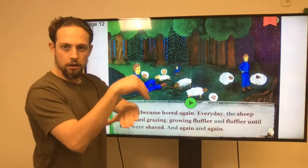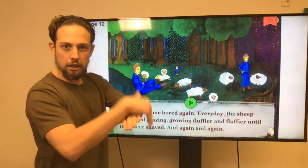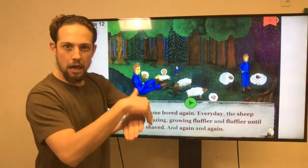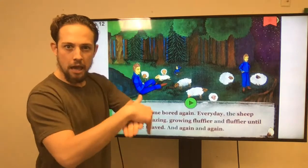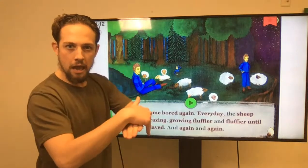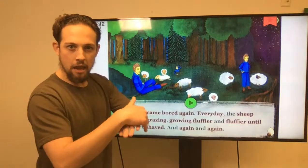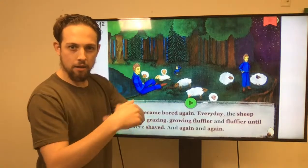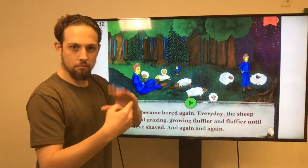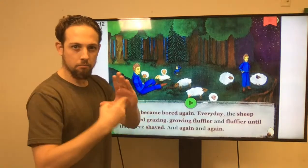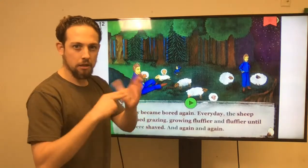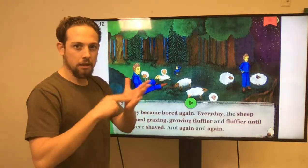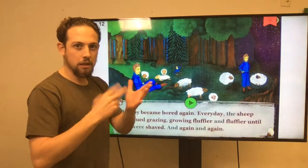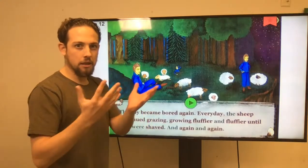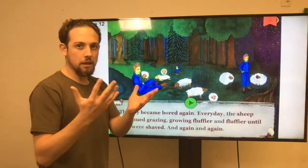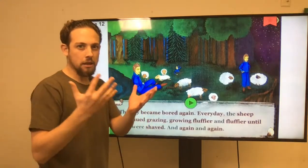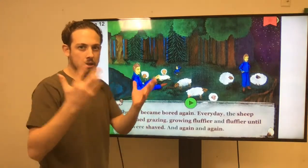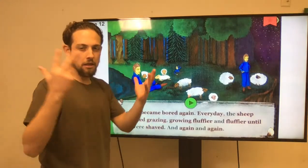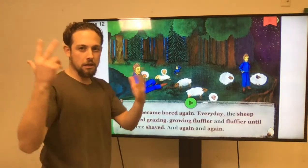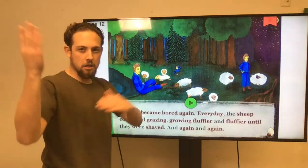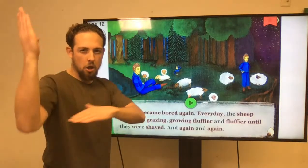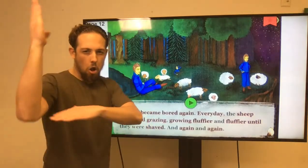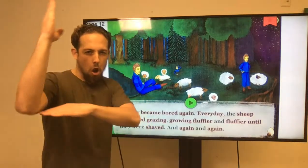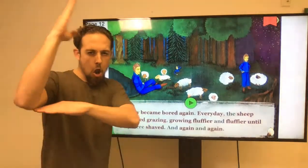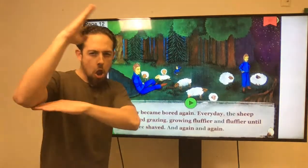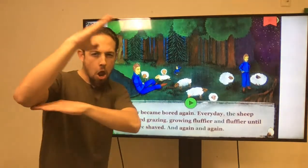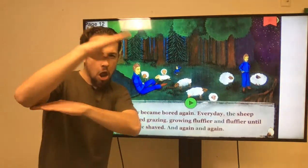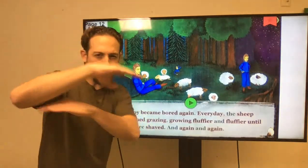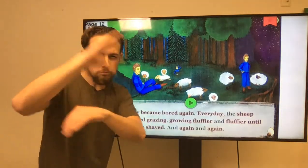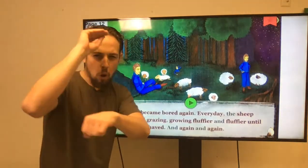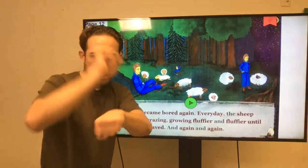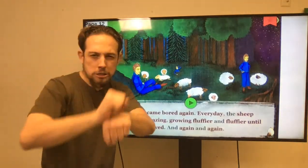First off, from the background, is it day or night?